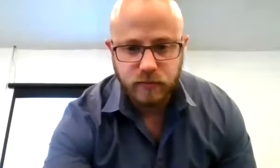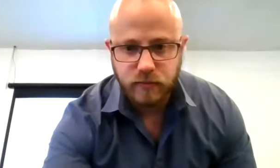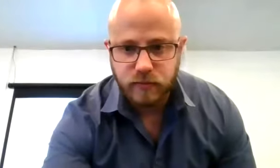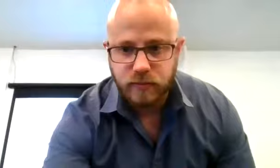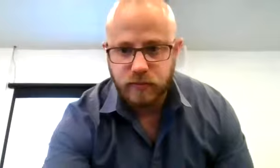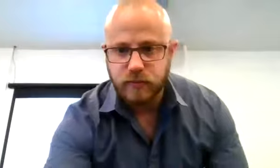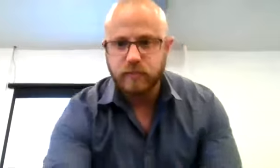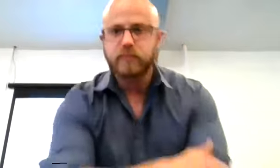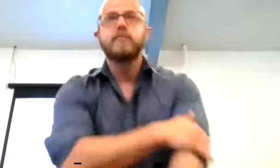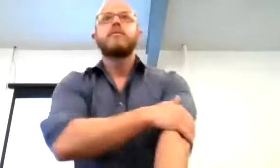YouTube later.